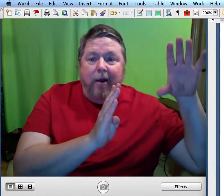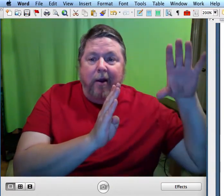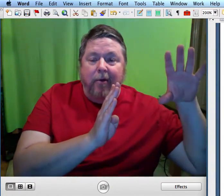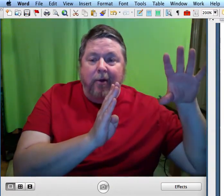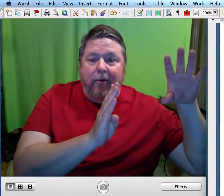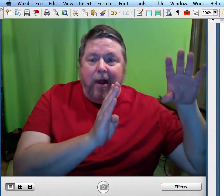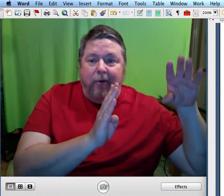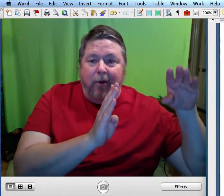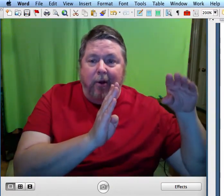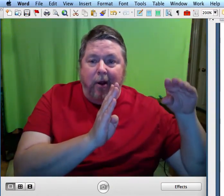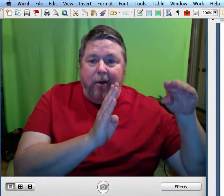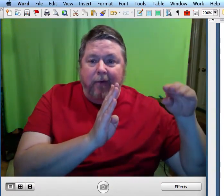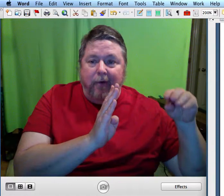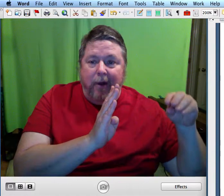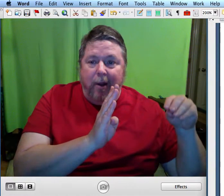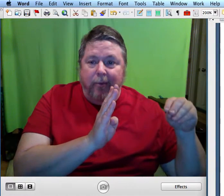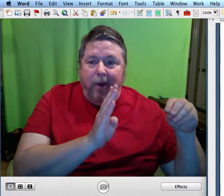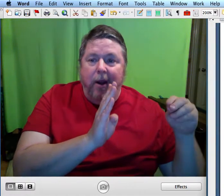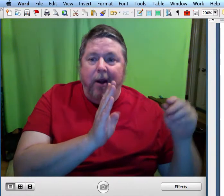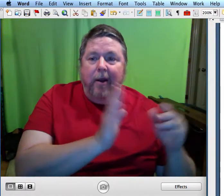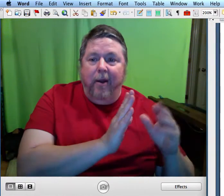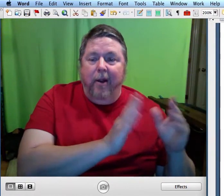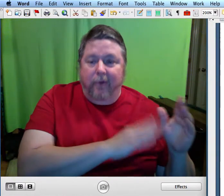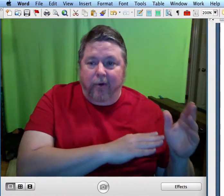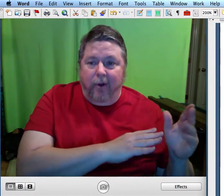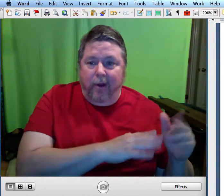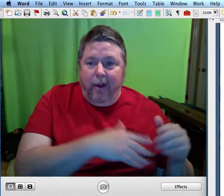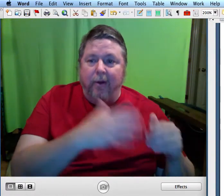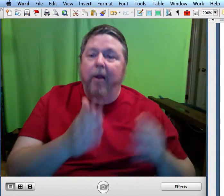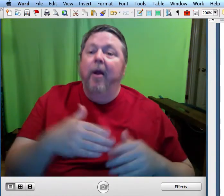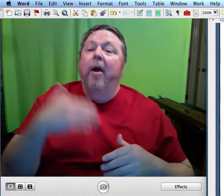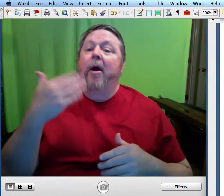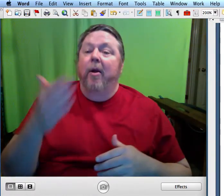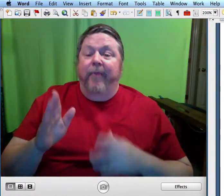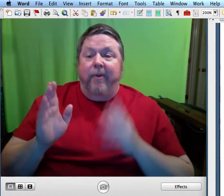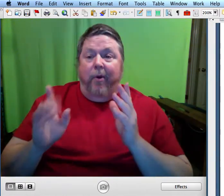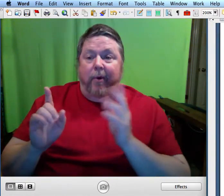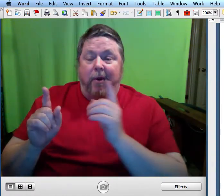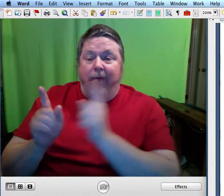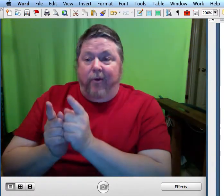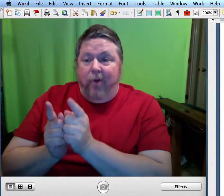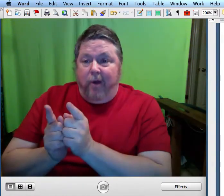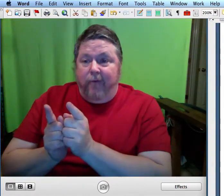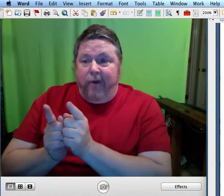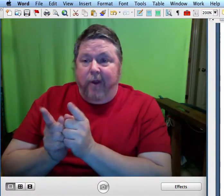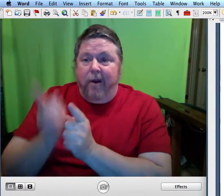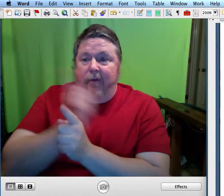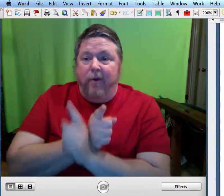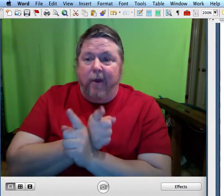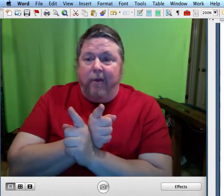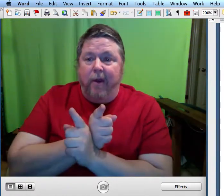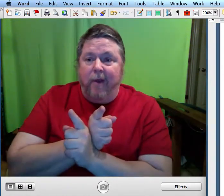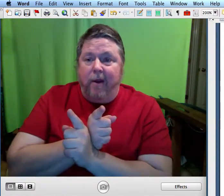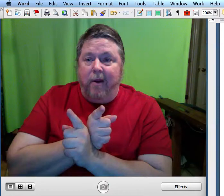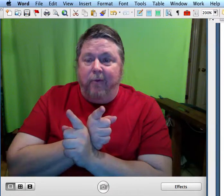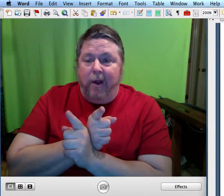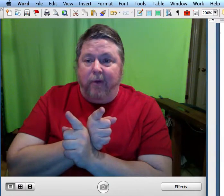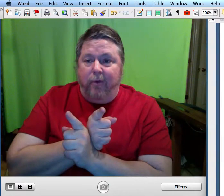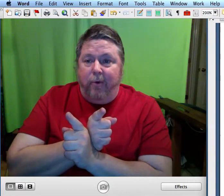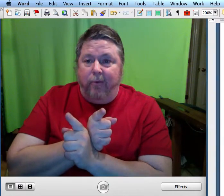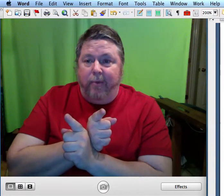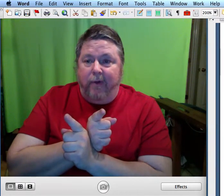got another countdown clock eventually comes, and then they start talking again. So if they talk for 10 seconds, you get 10 seconds